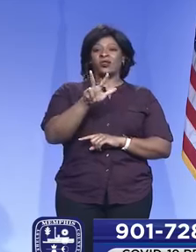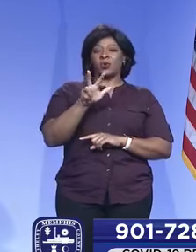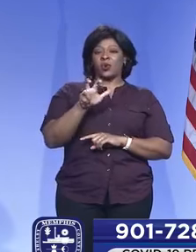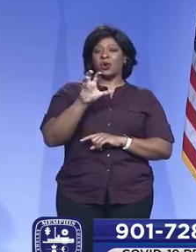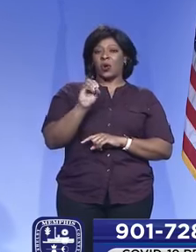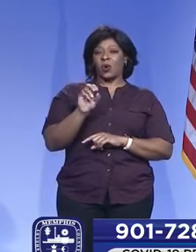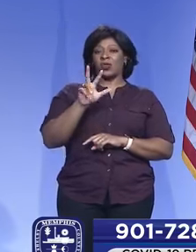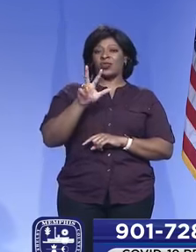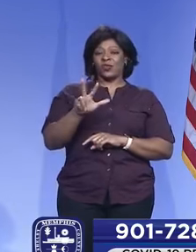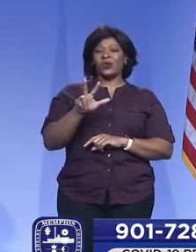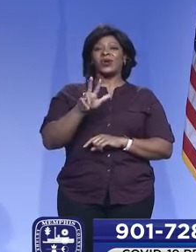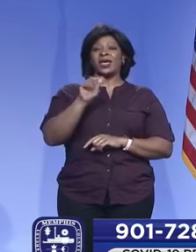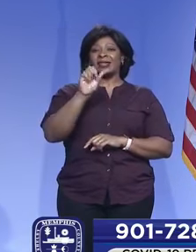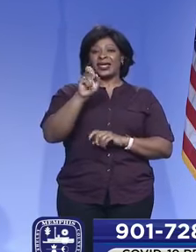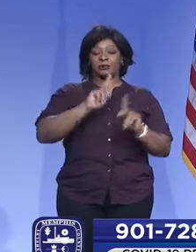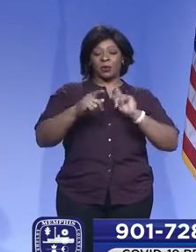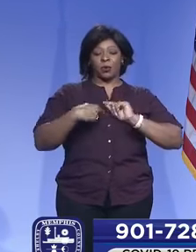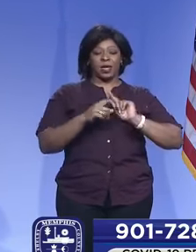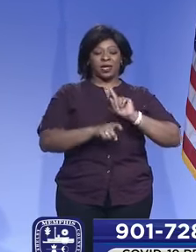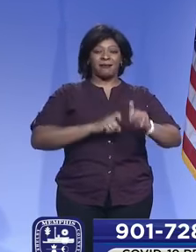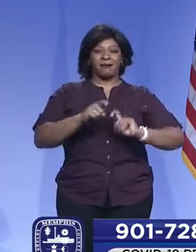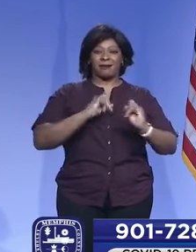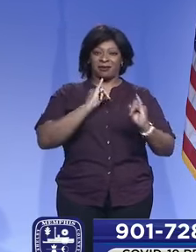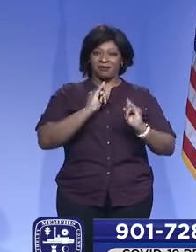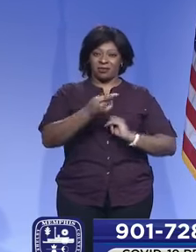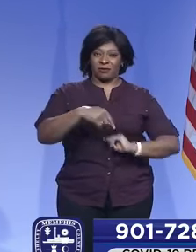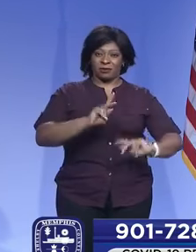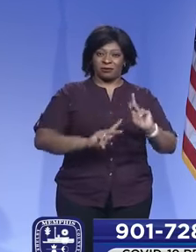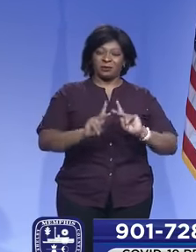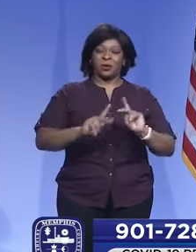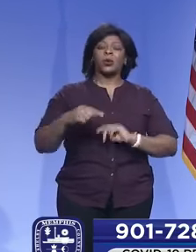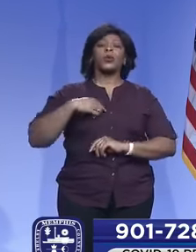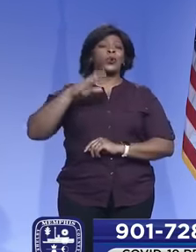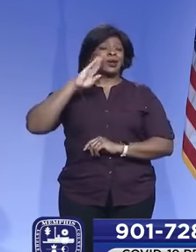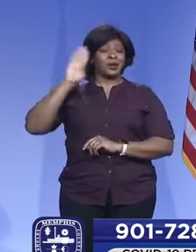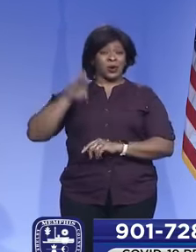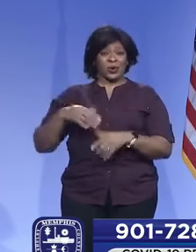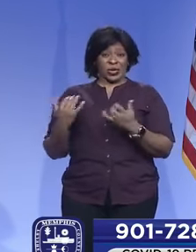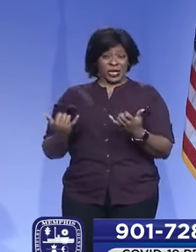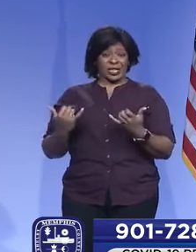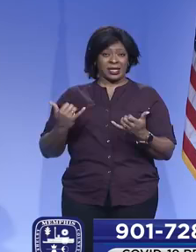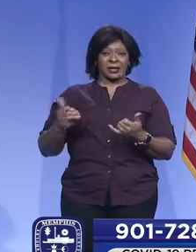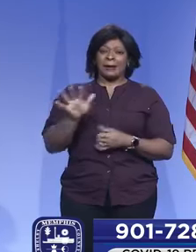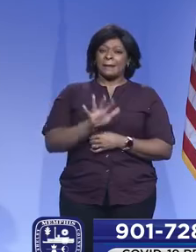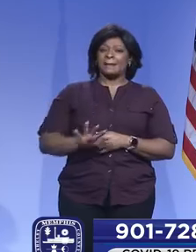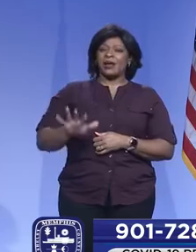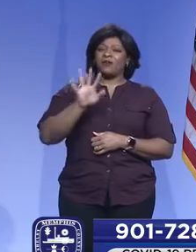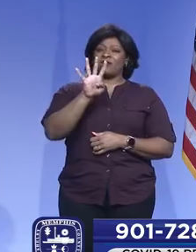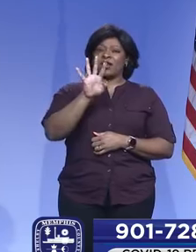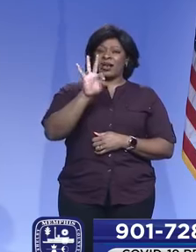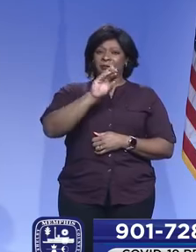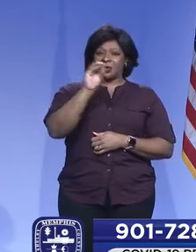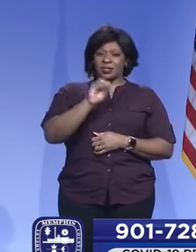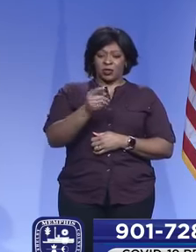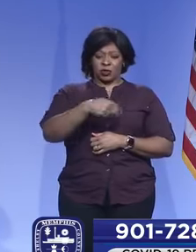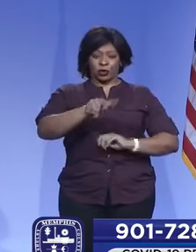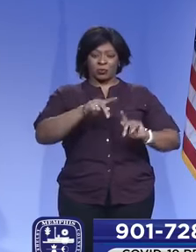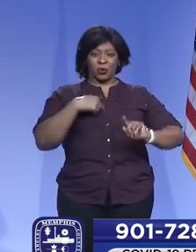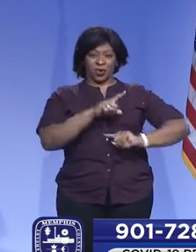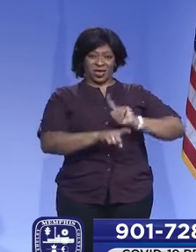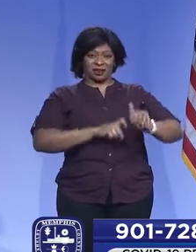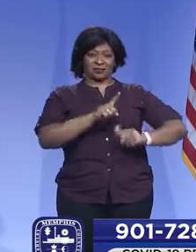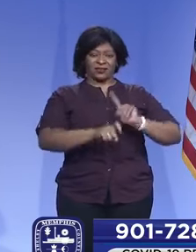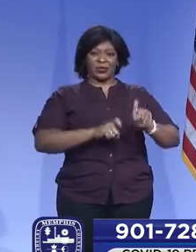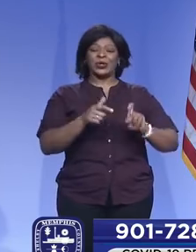303 case interviews that were completed. We do know that about 49% of those